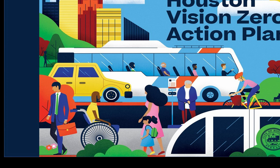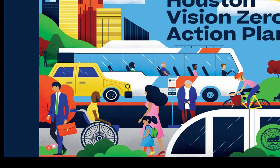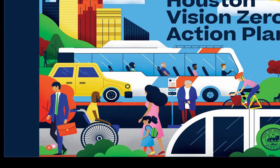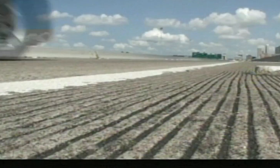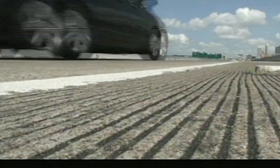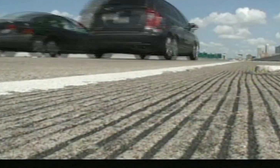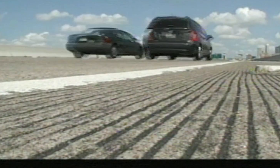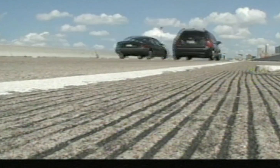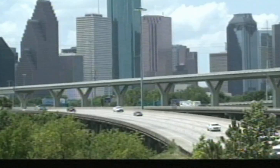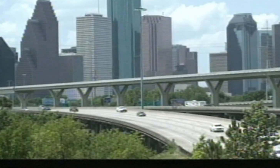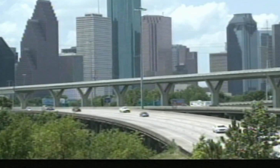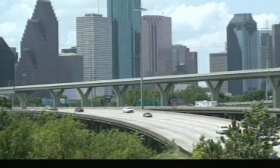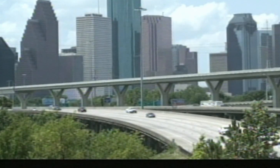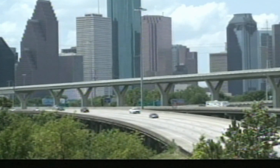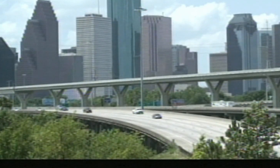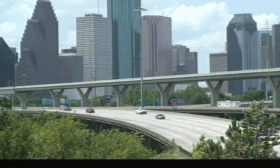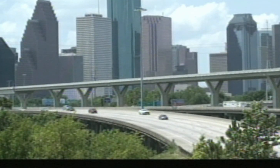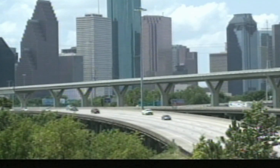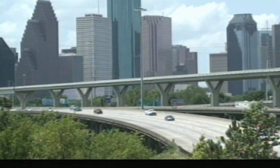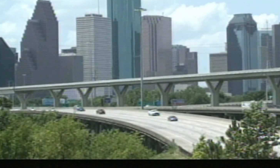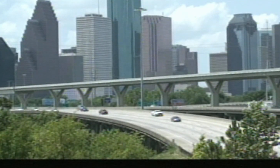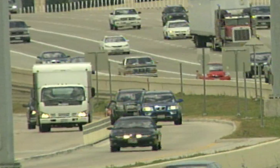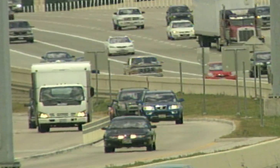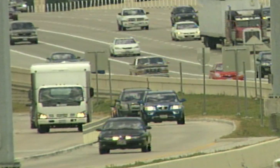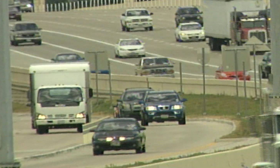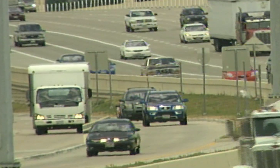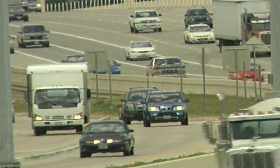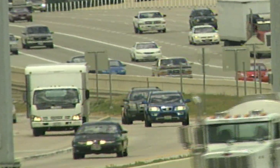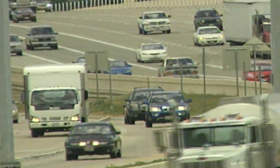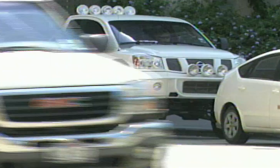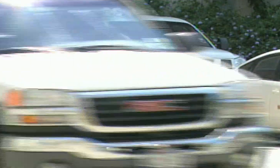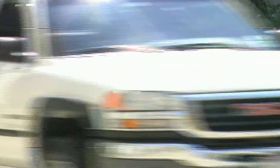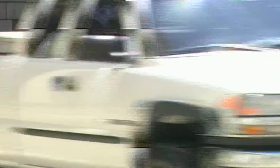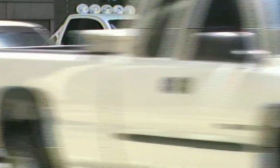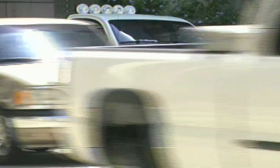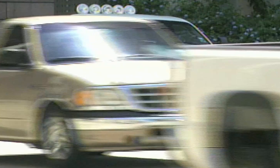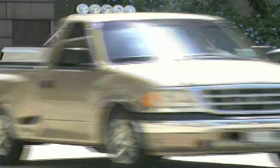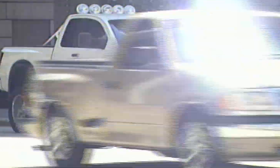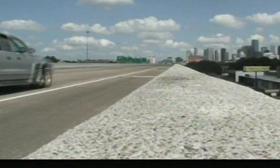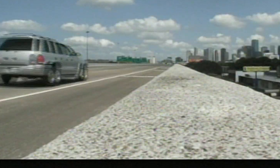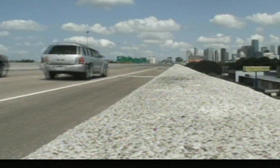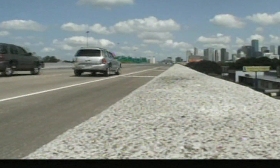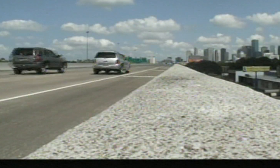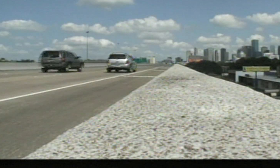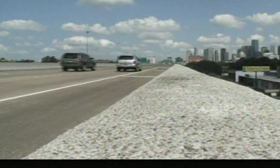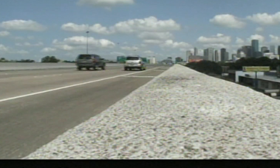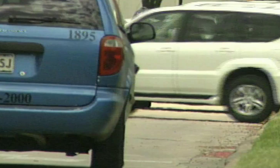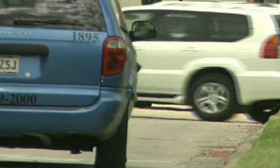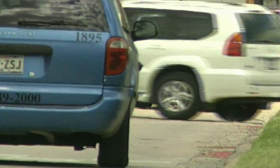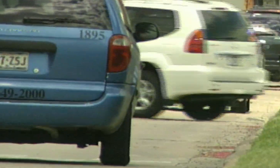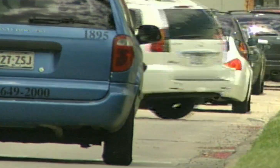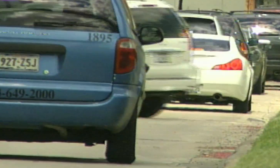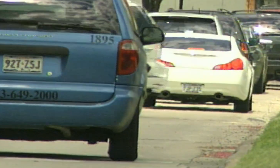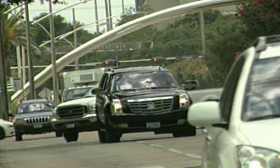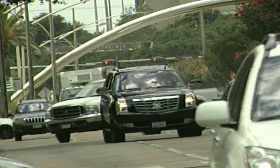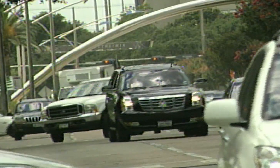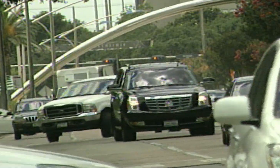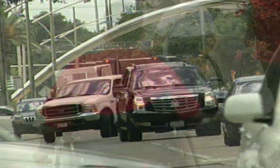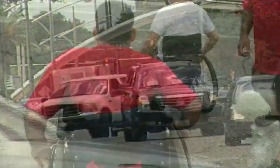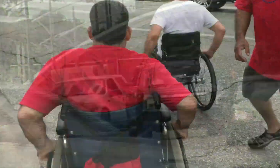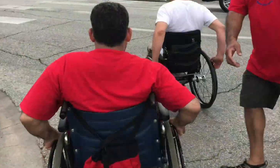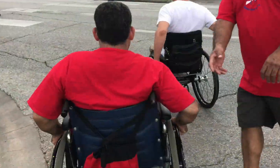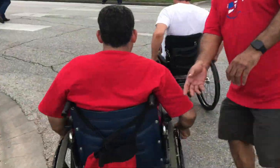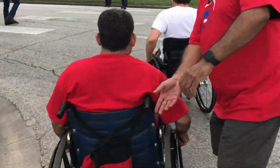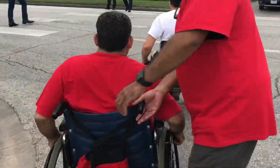Plan today. Houston has historically been known as a car-centric city, but like all